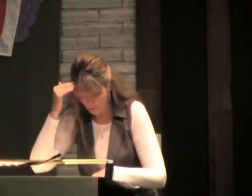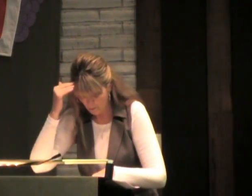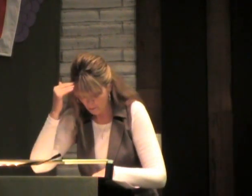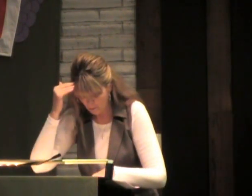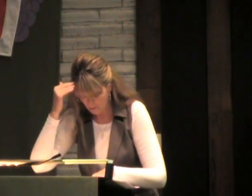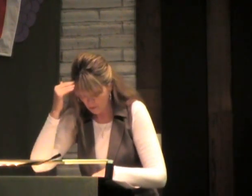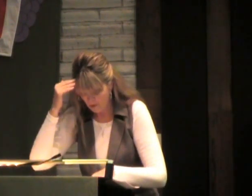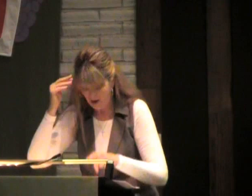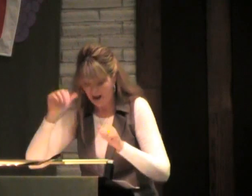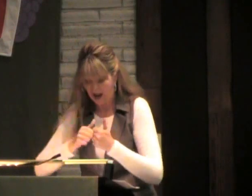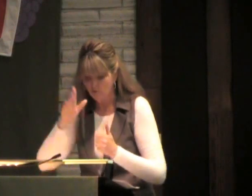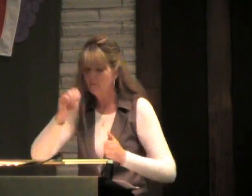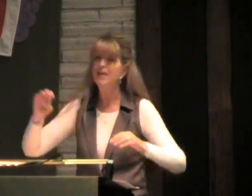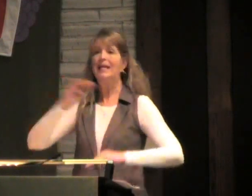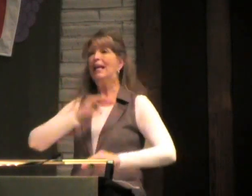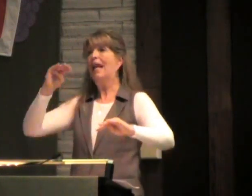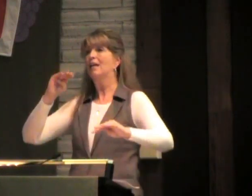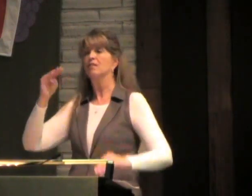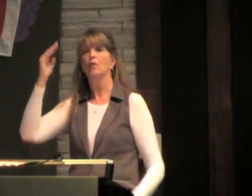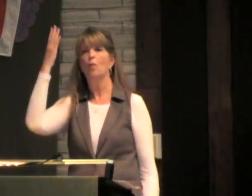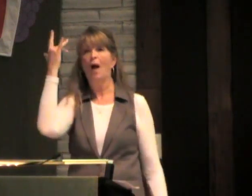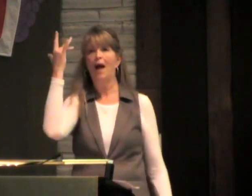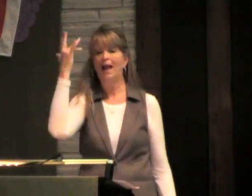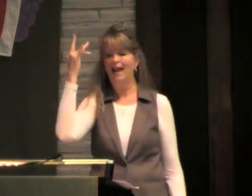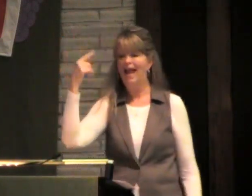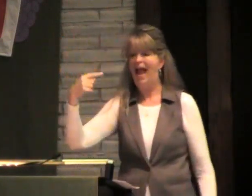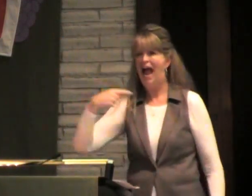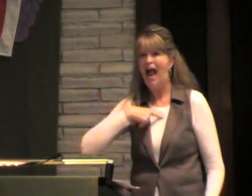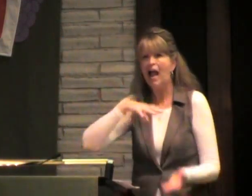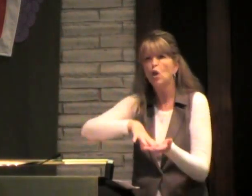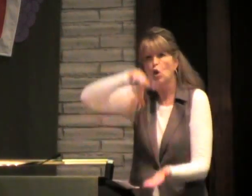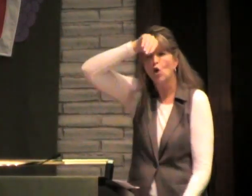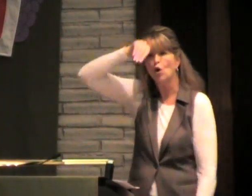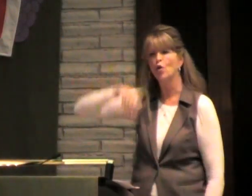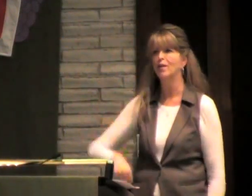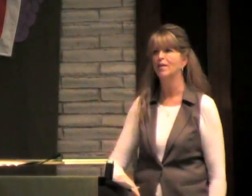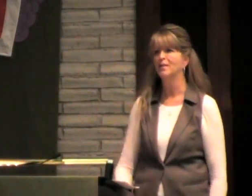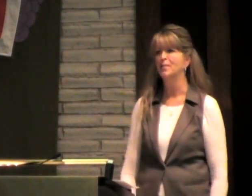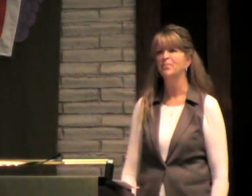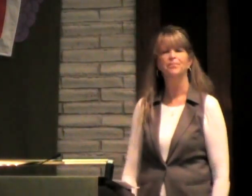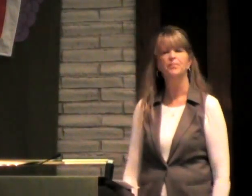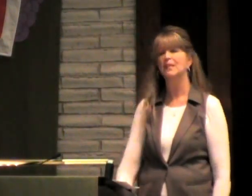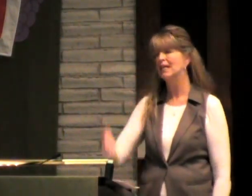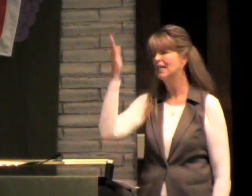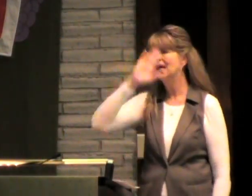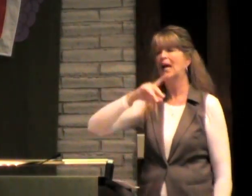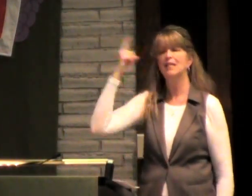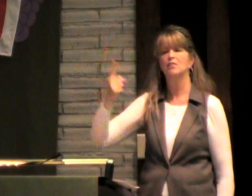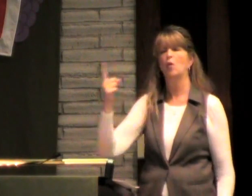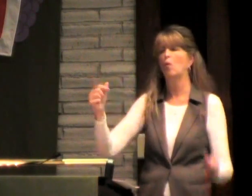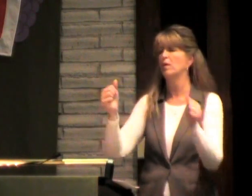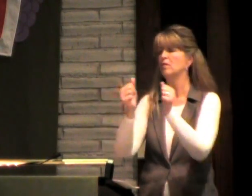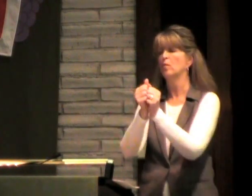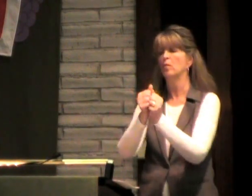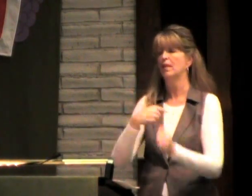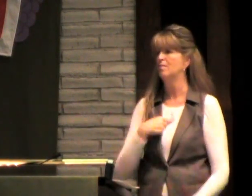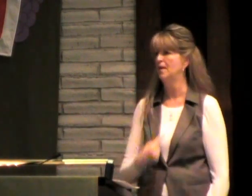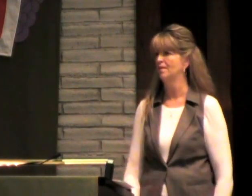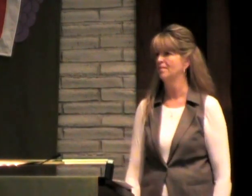I know how to be content because I have learned that